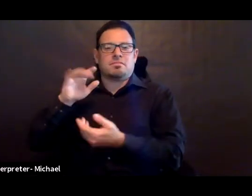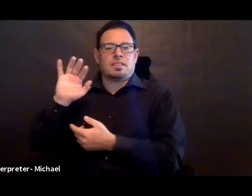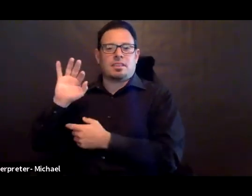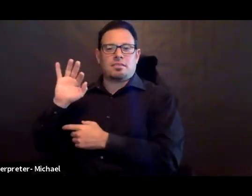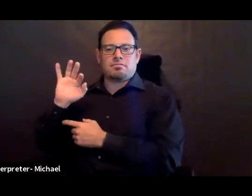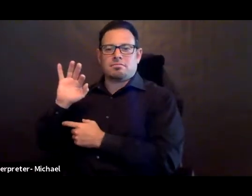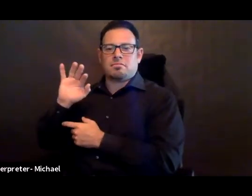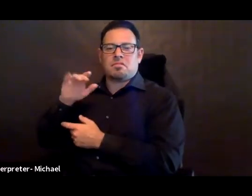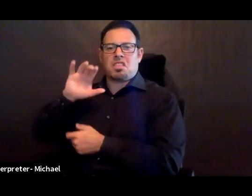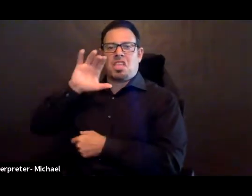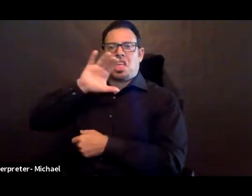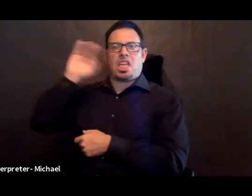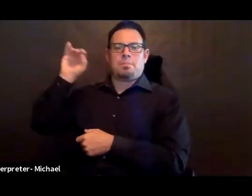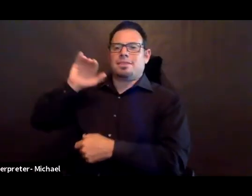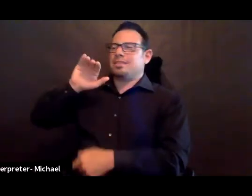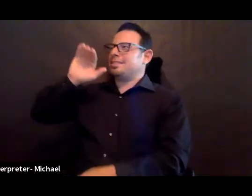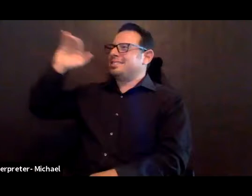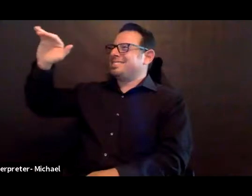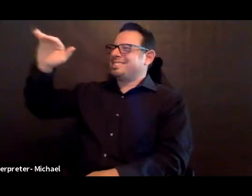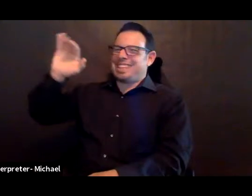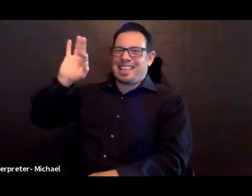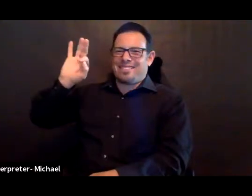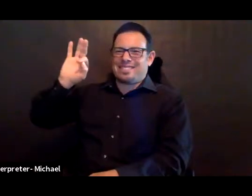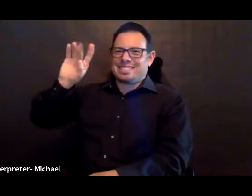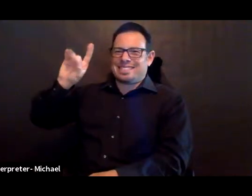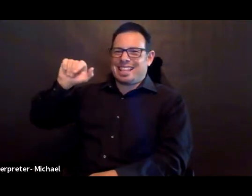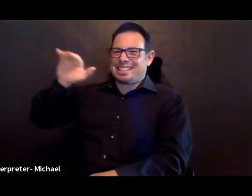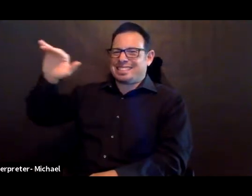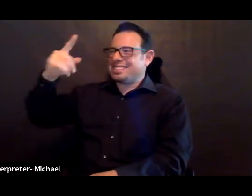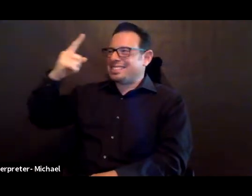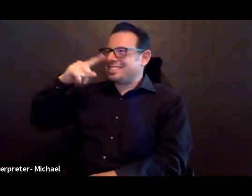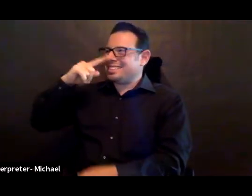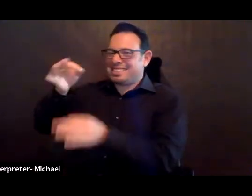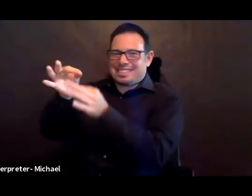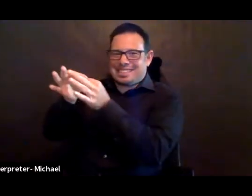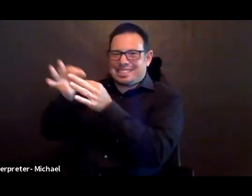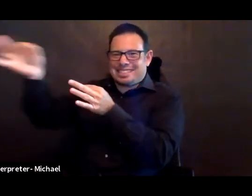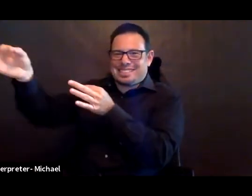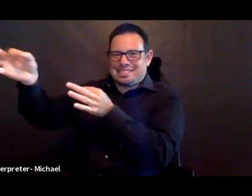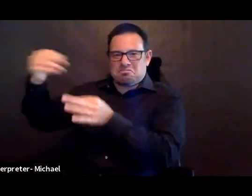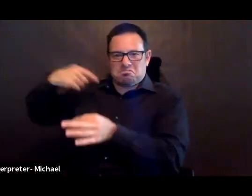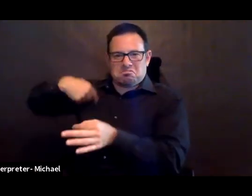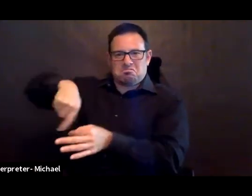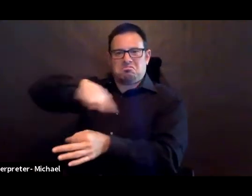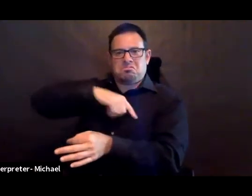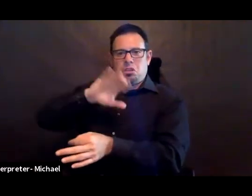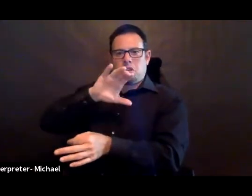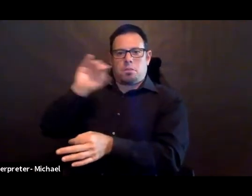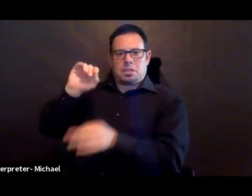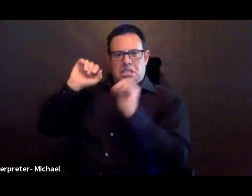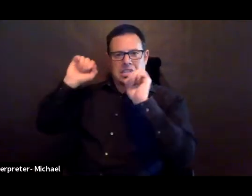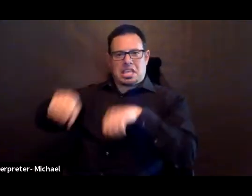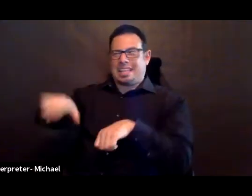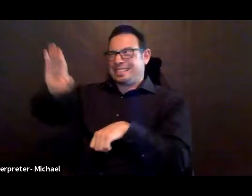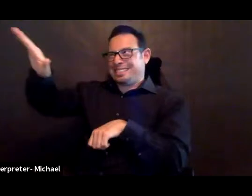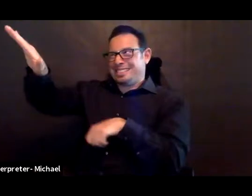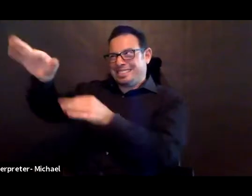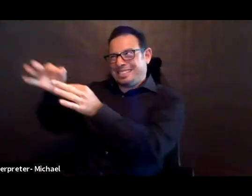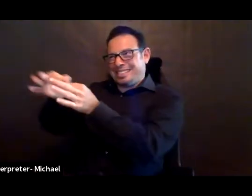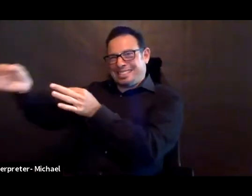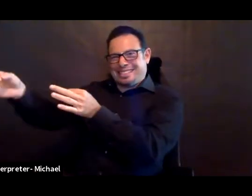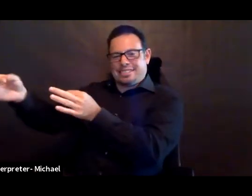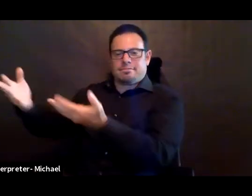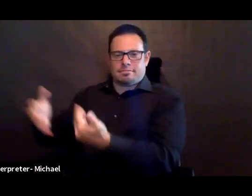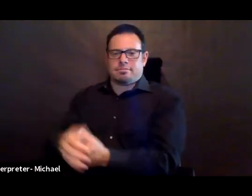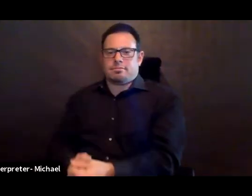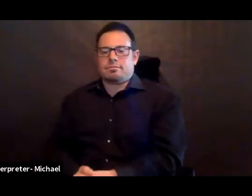the state. And so anyone that needs vaccine inventory is matched to a provider who has an immediate need, and then we